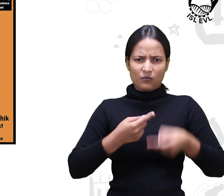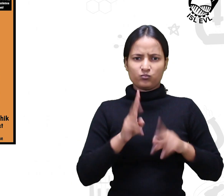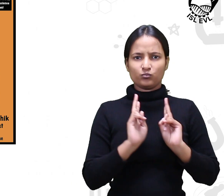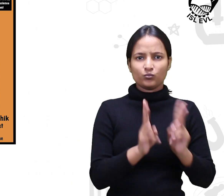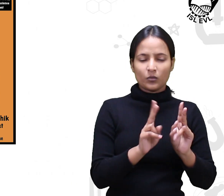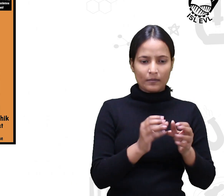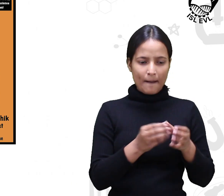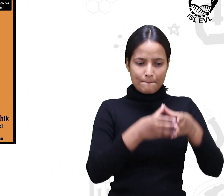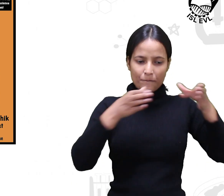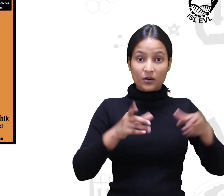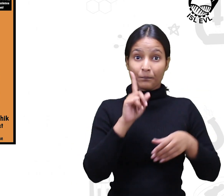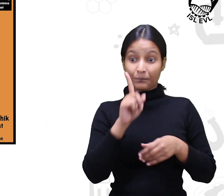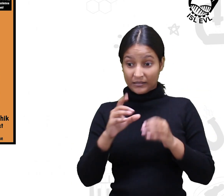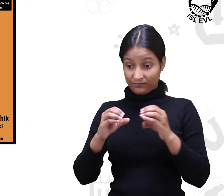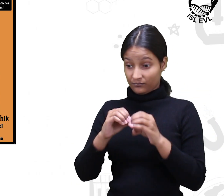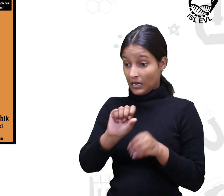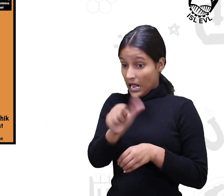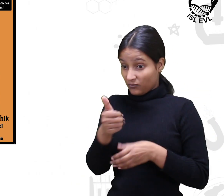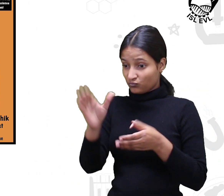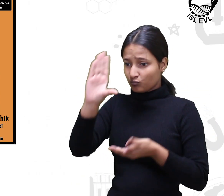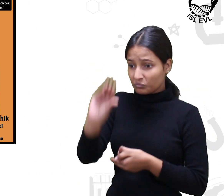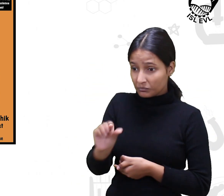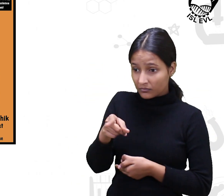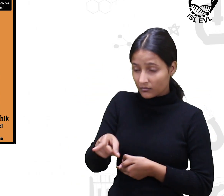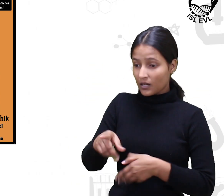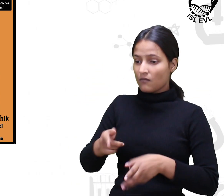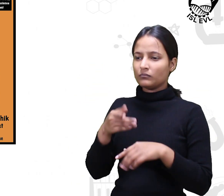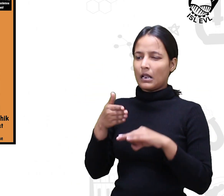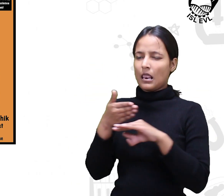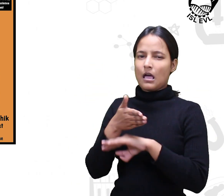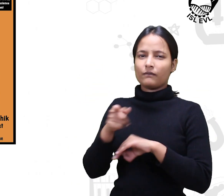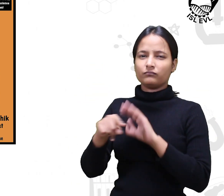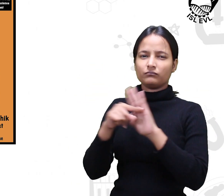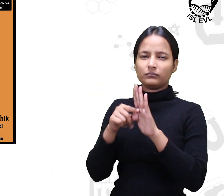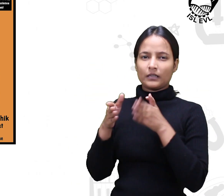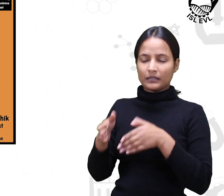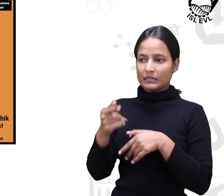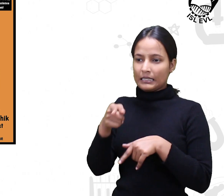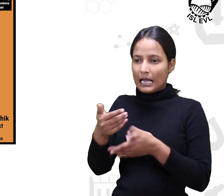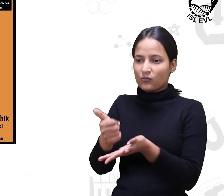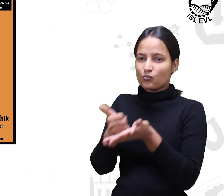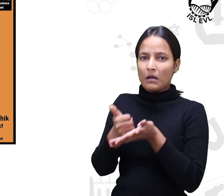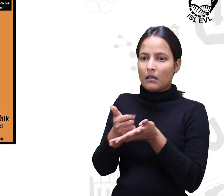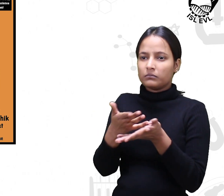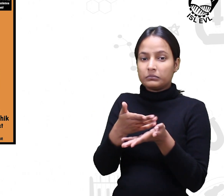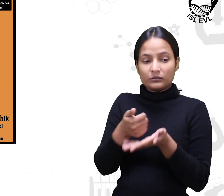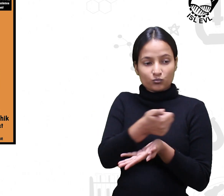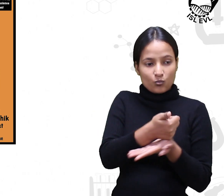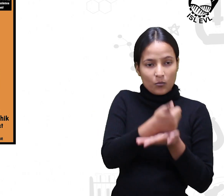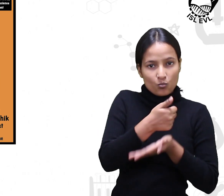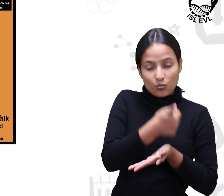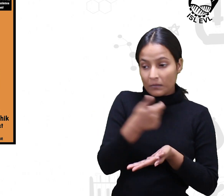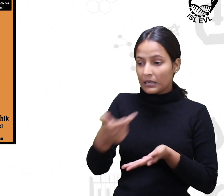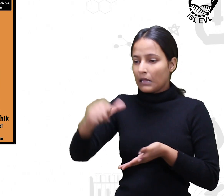so peaceful biofilm is that sticky substance on your teeth, the dental plaque. And